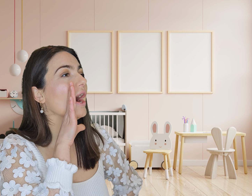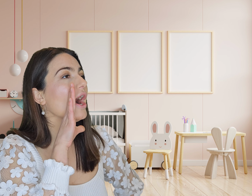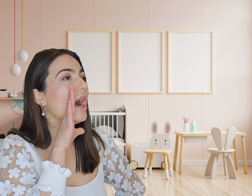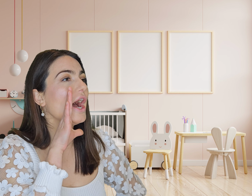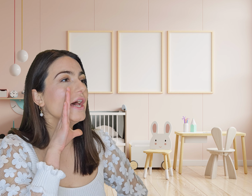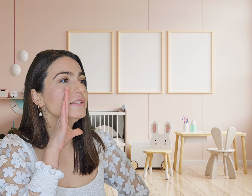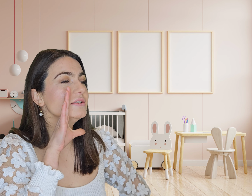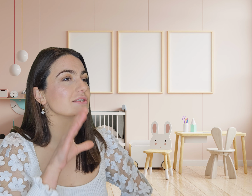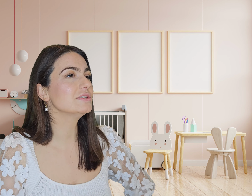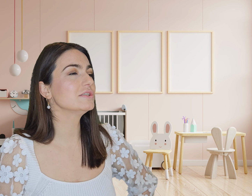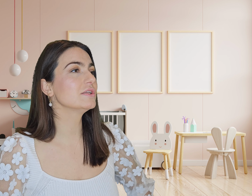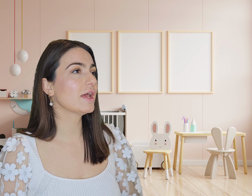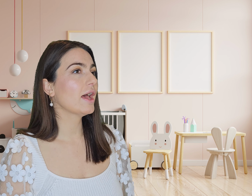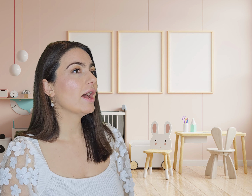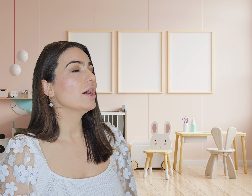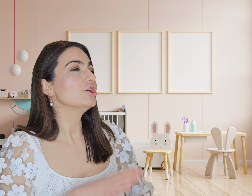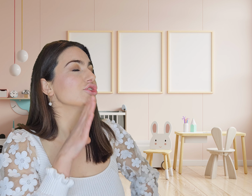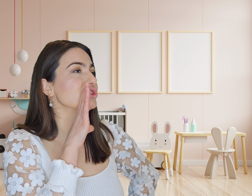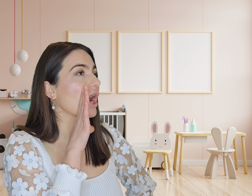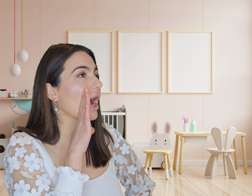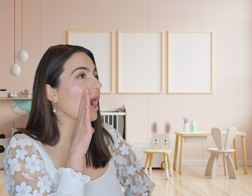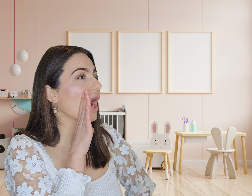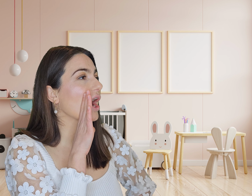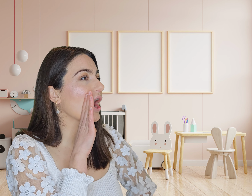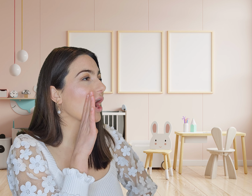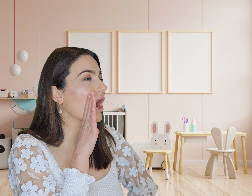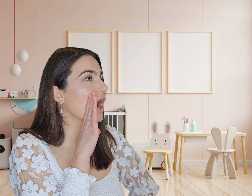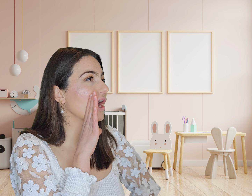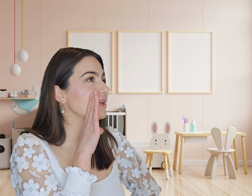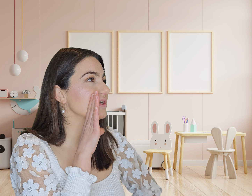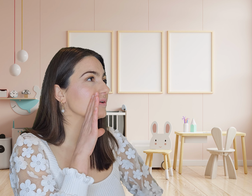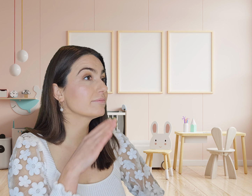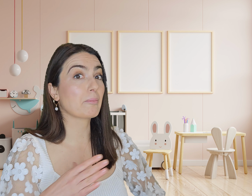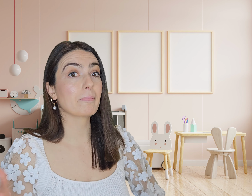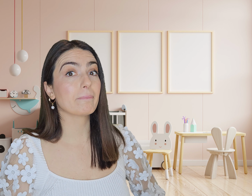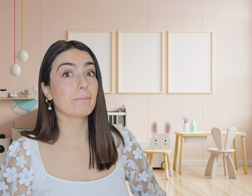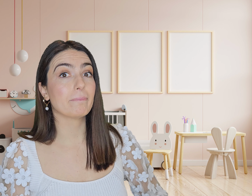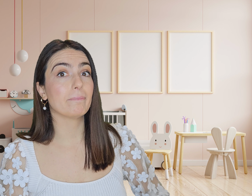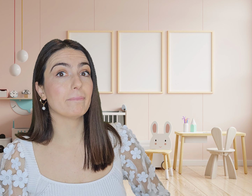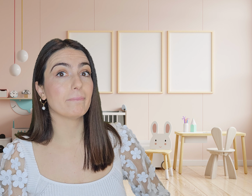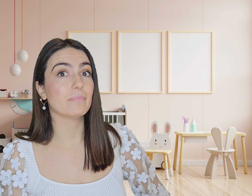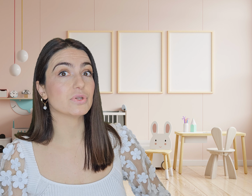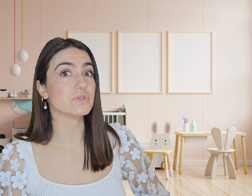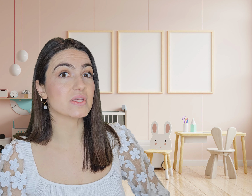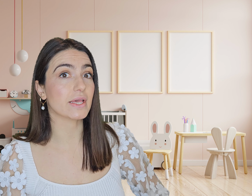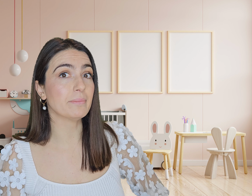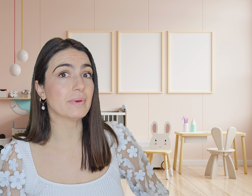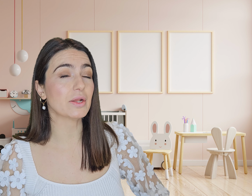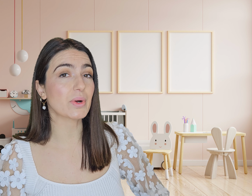john john do you see him anywhere